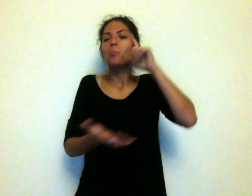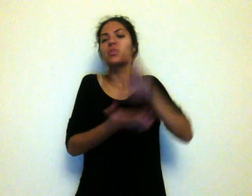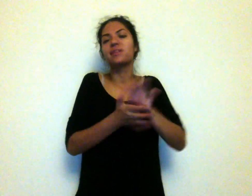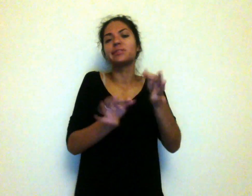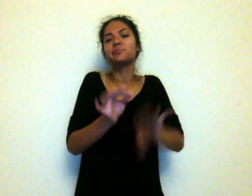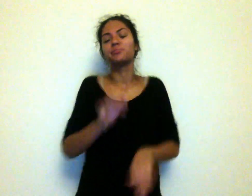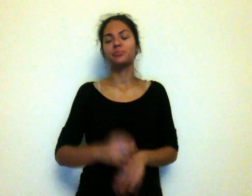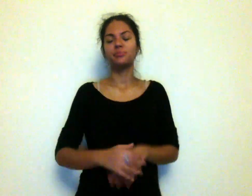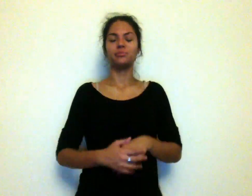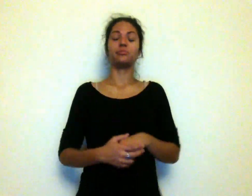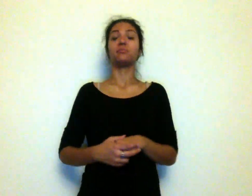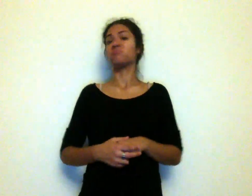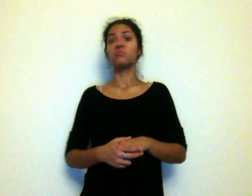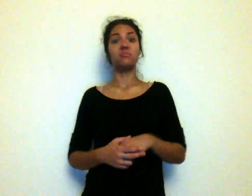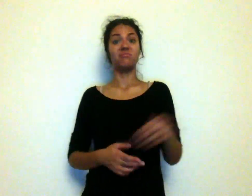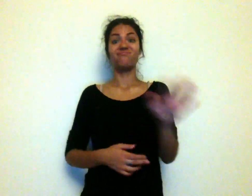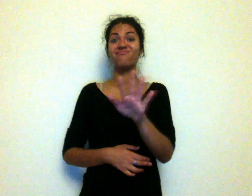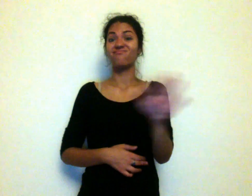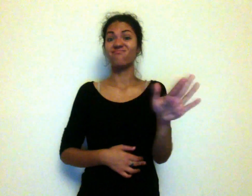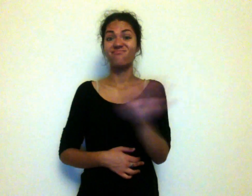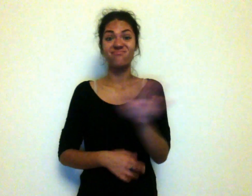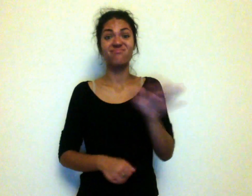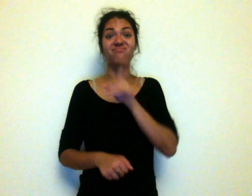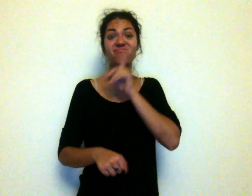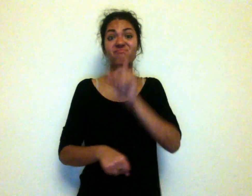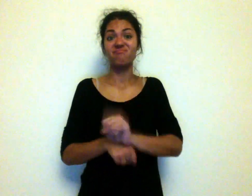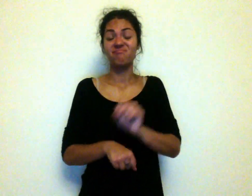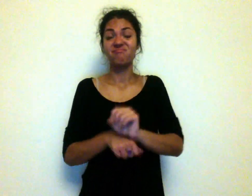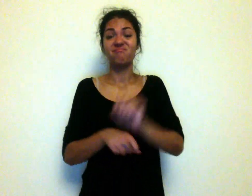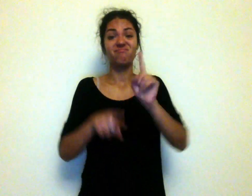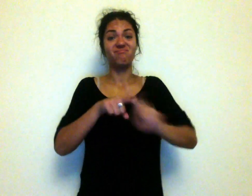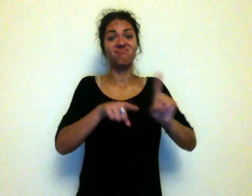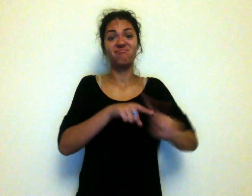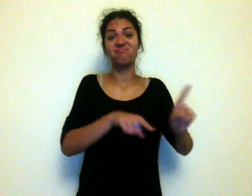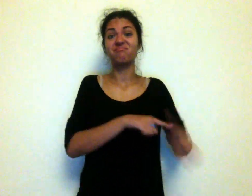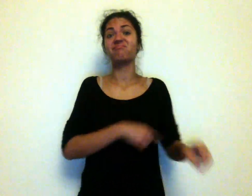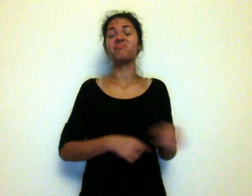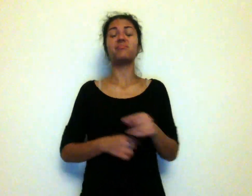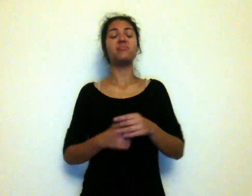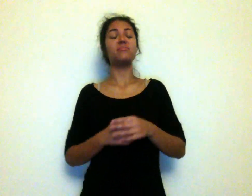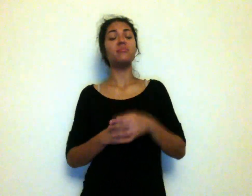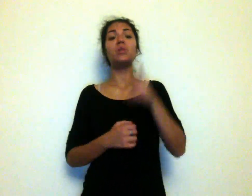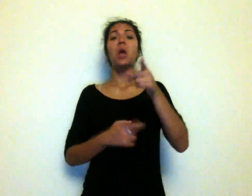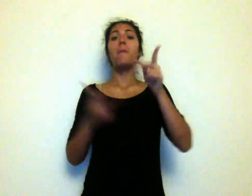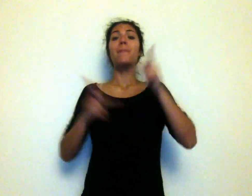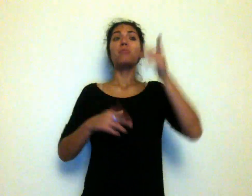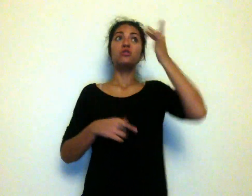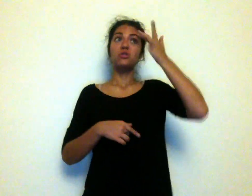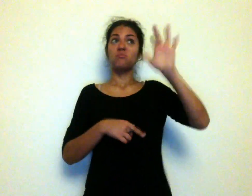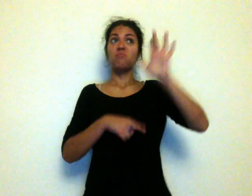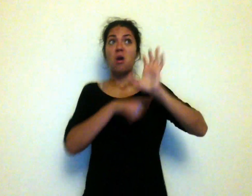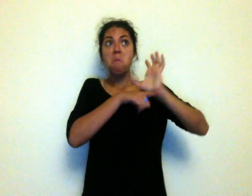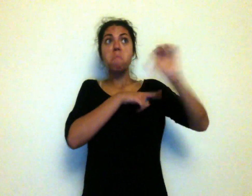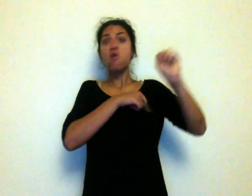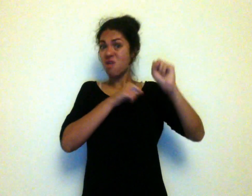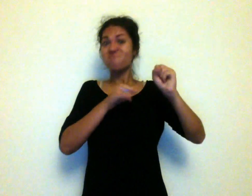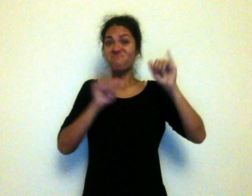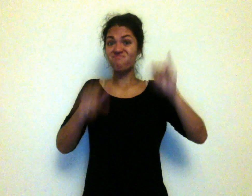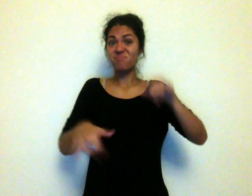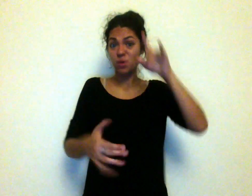lean towards pantheism. Possibly even Einstein was a pantheist. Fritjof Capra, who wrote the